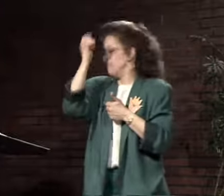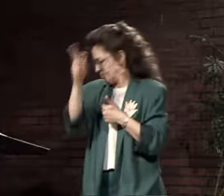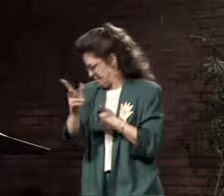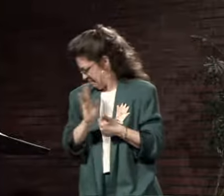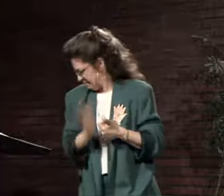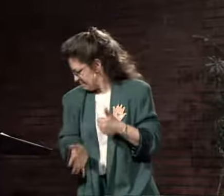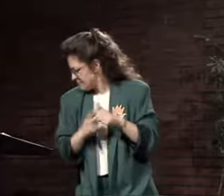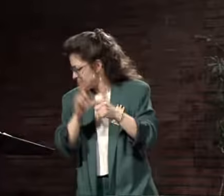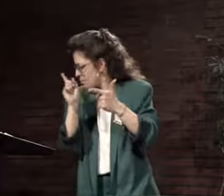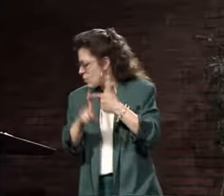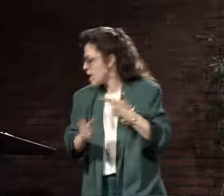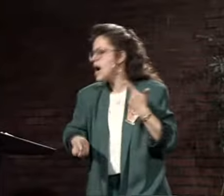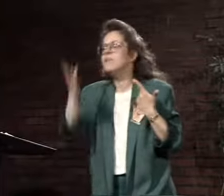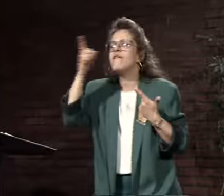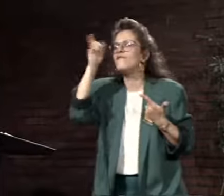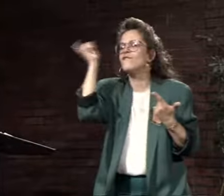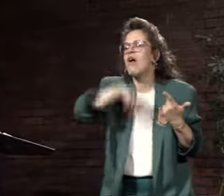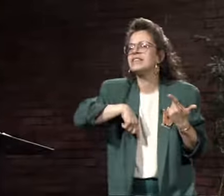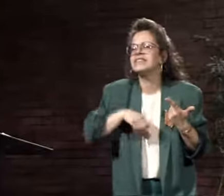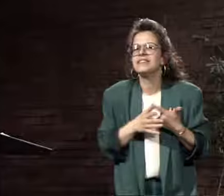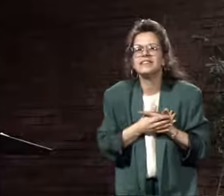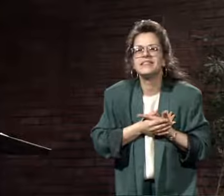One. Okay. How many think false?